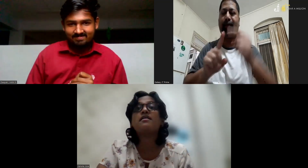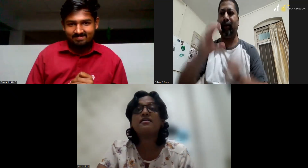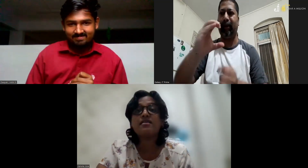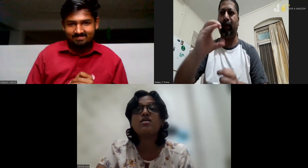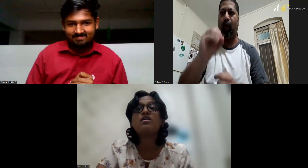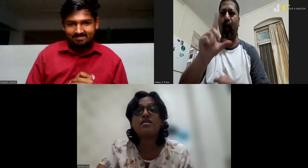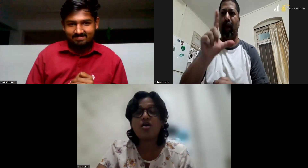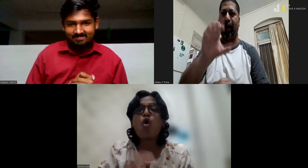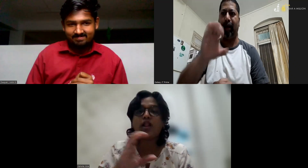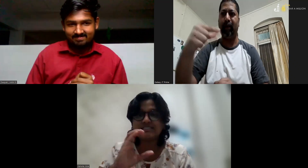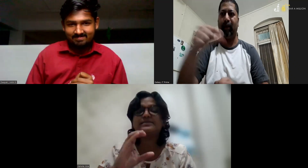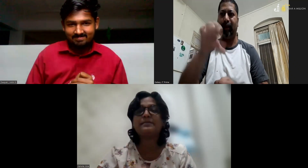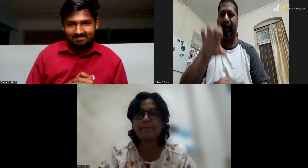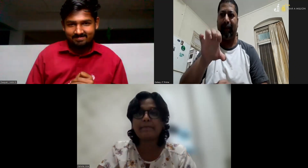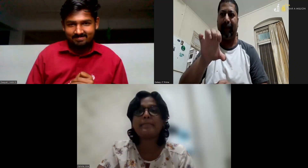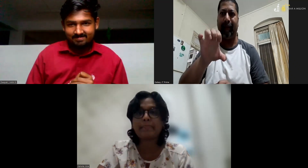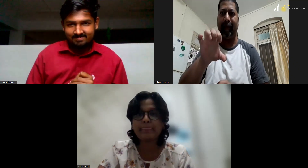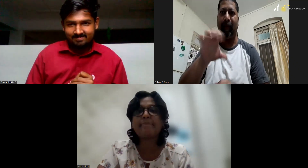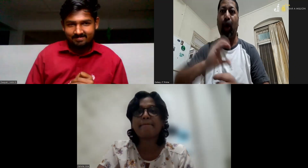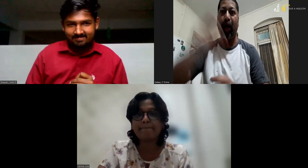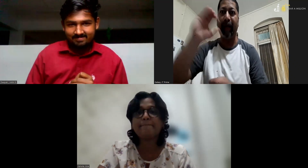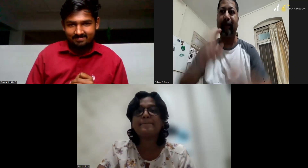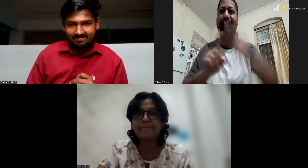and in